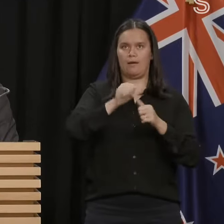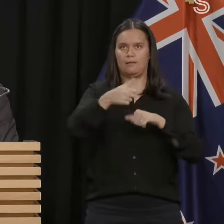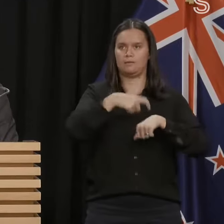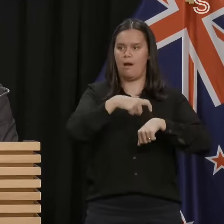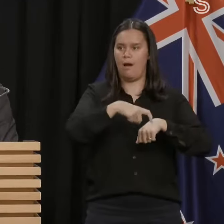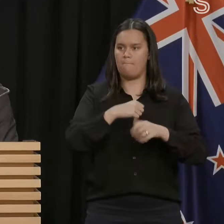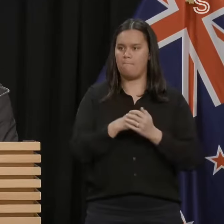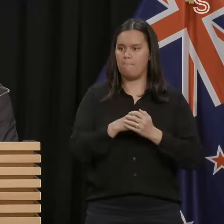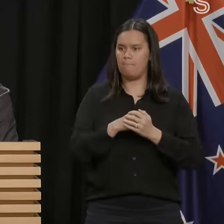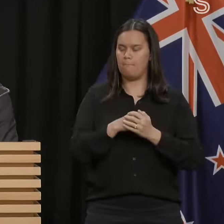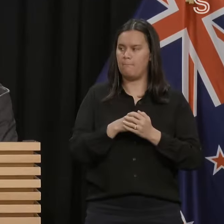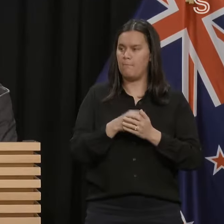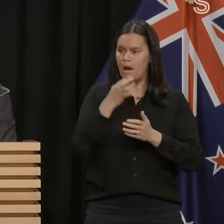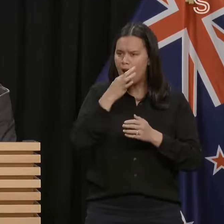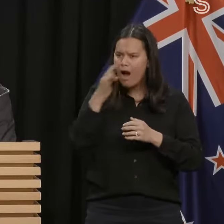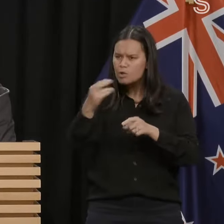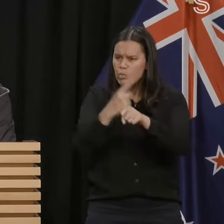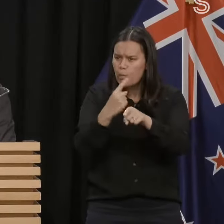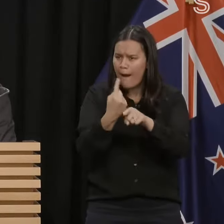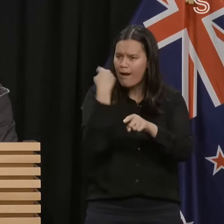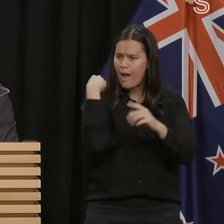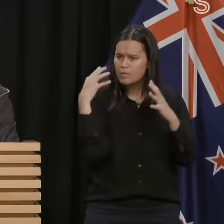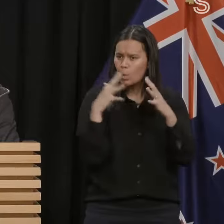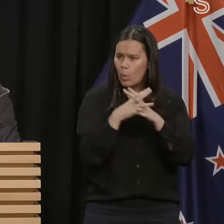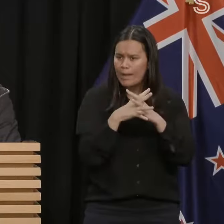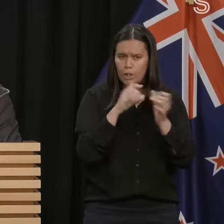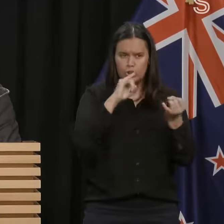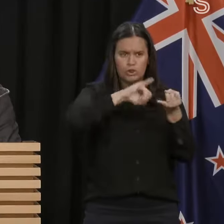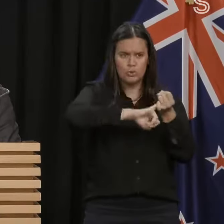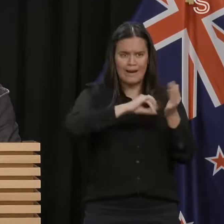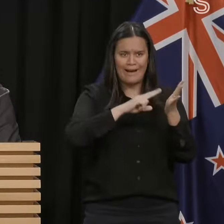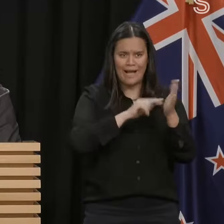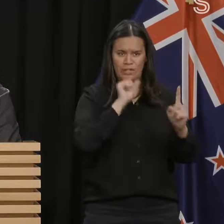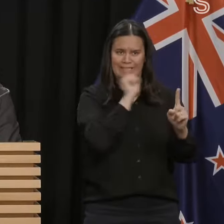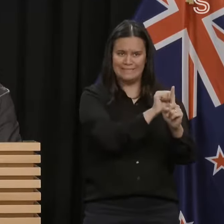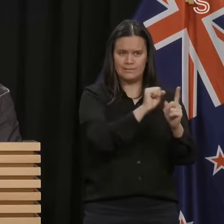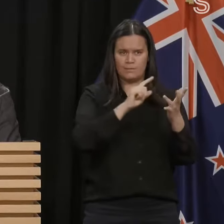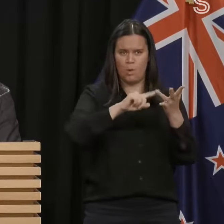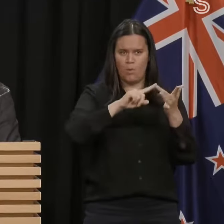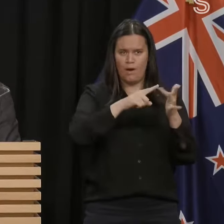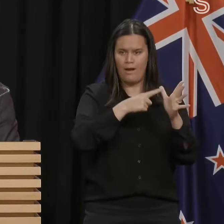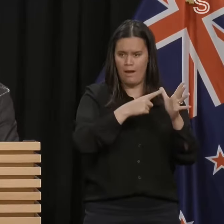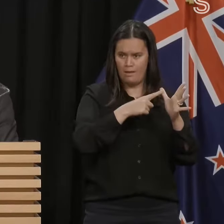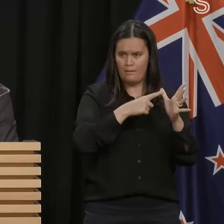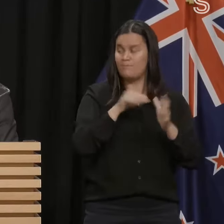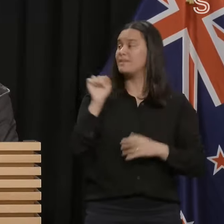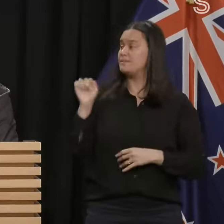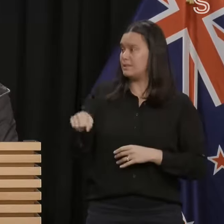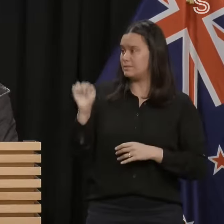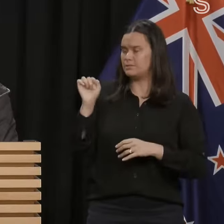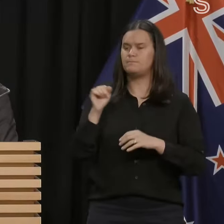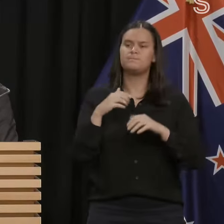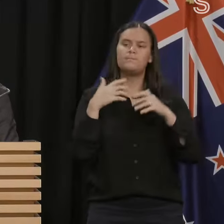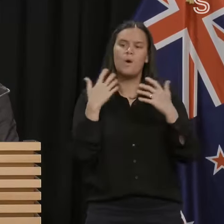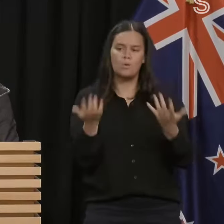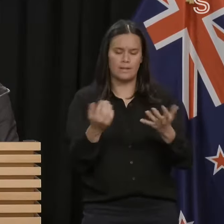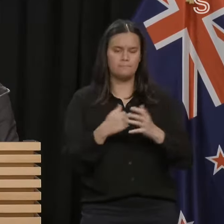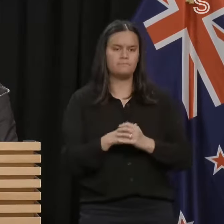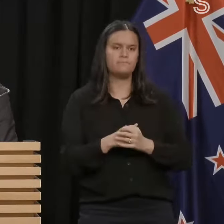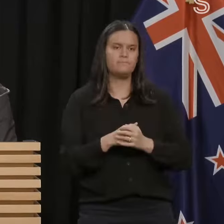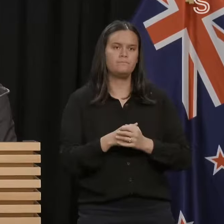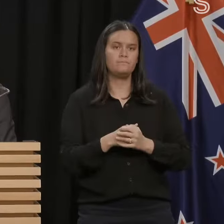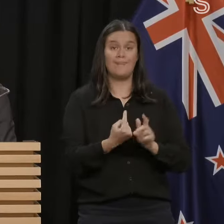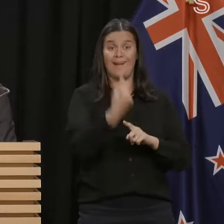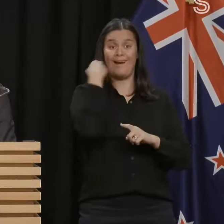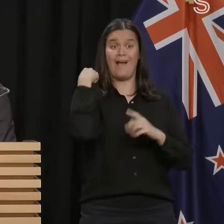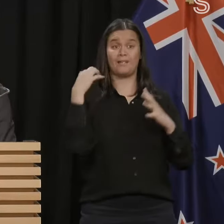you talking about the OIA from last week, the Stuart Nash's OIA in particular? So, as I pointed out